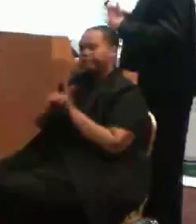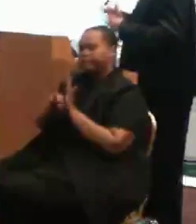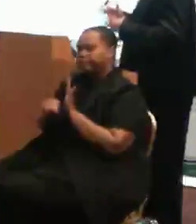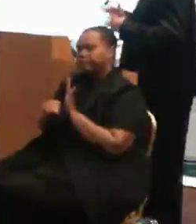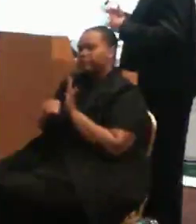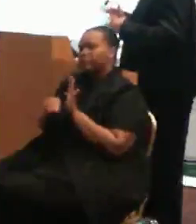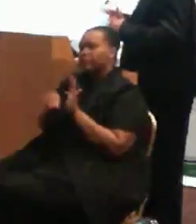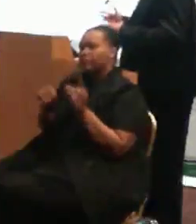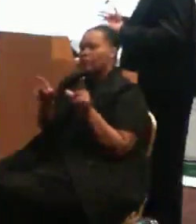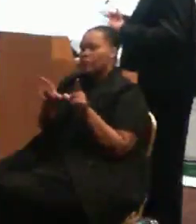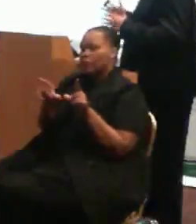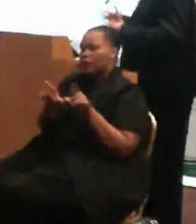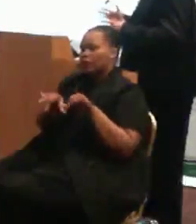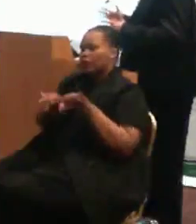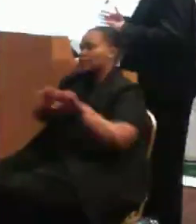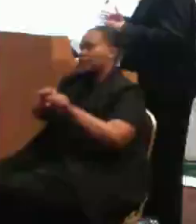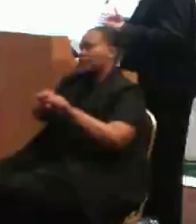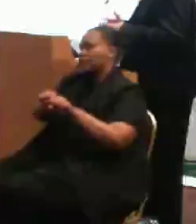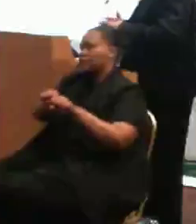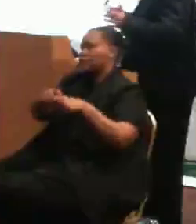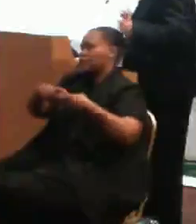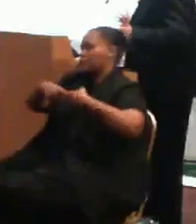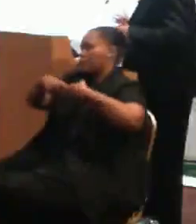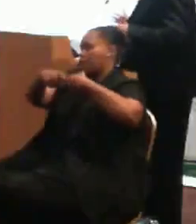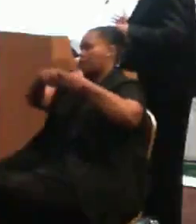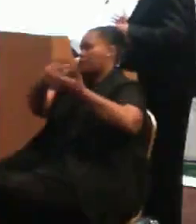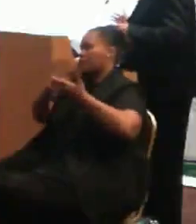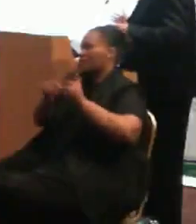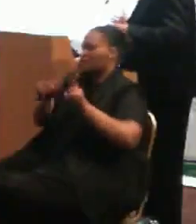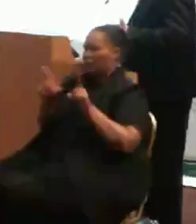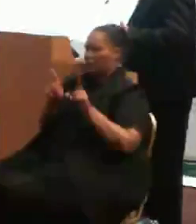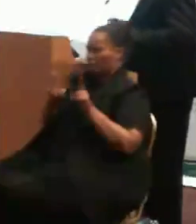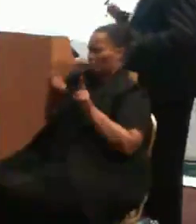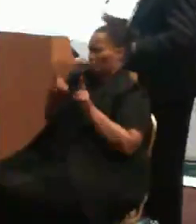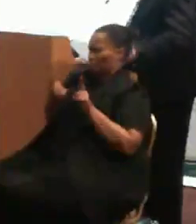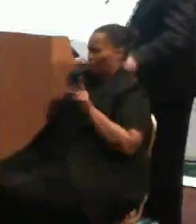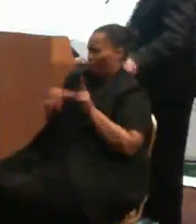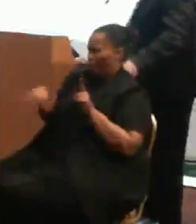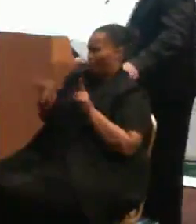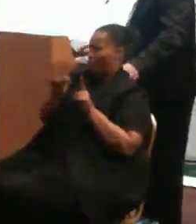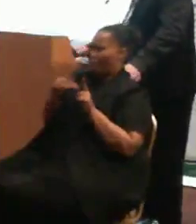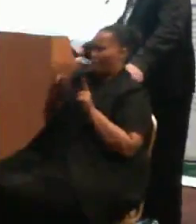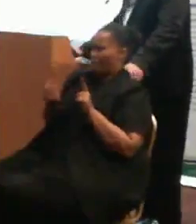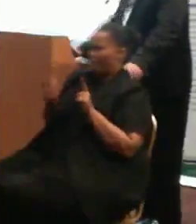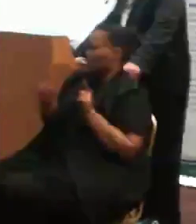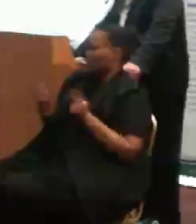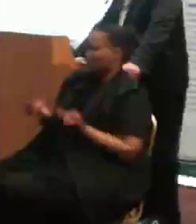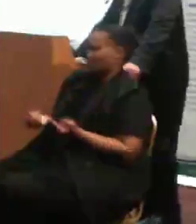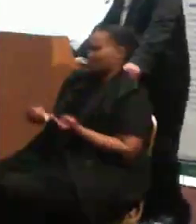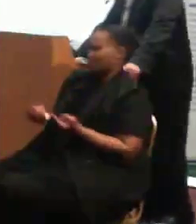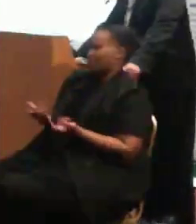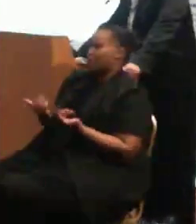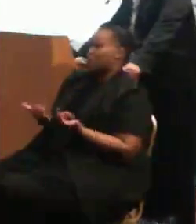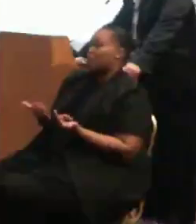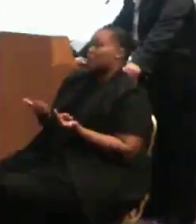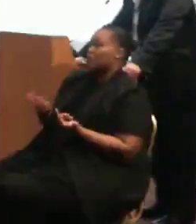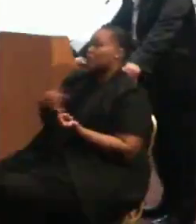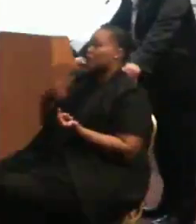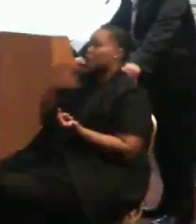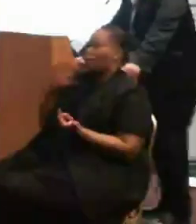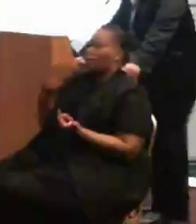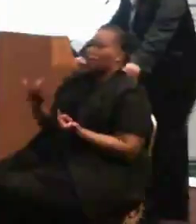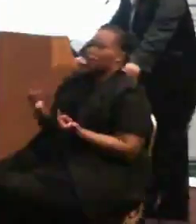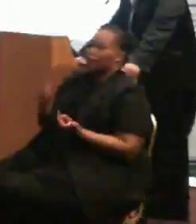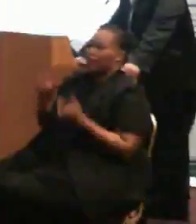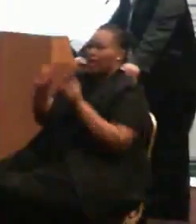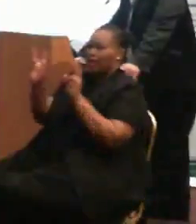that license can be suspended or attacked or whatever. We can't have one license for everybody. And the reason I mention this, because Eskom is in denial